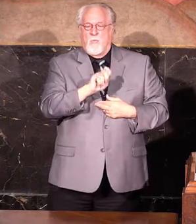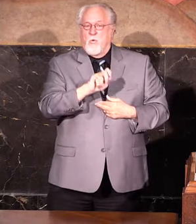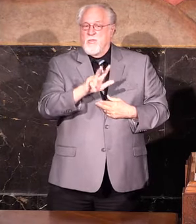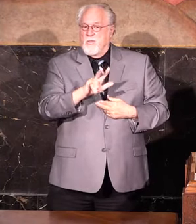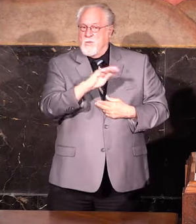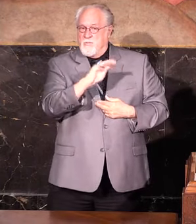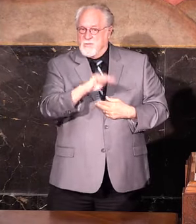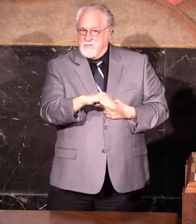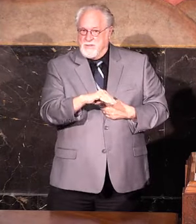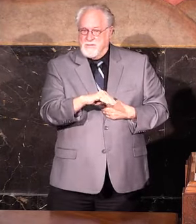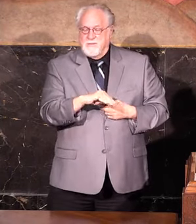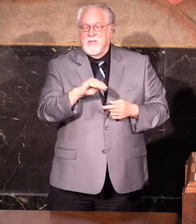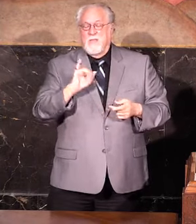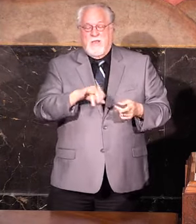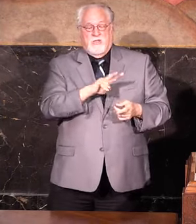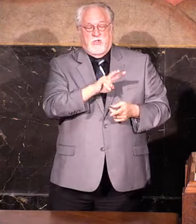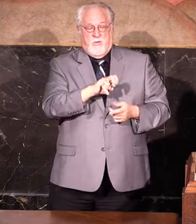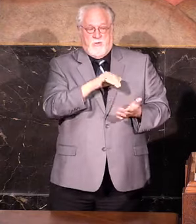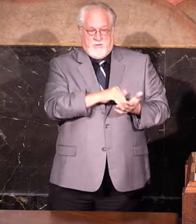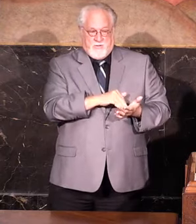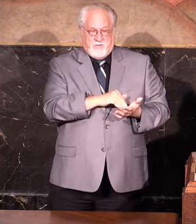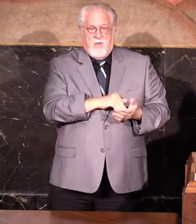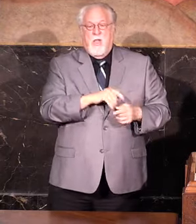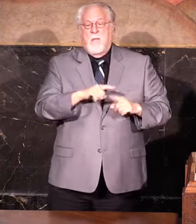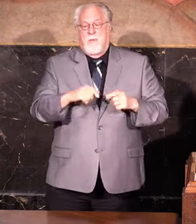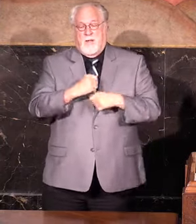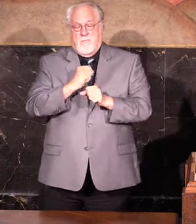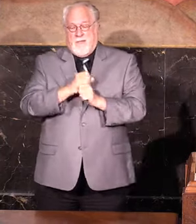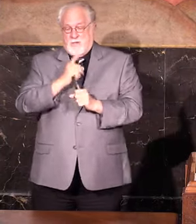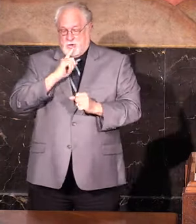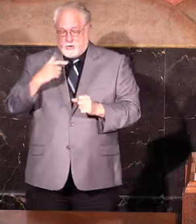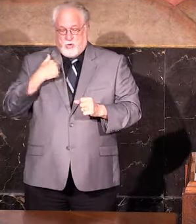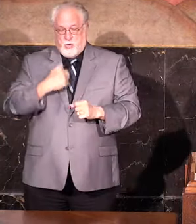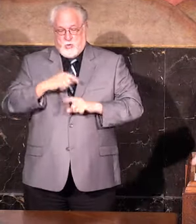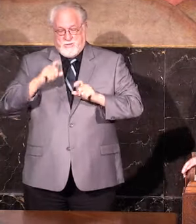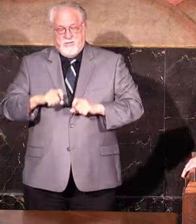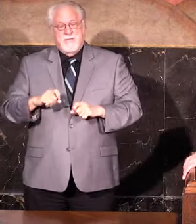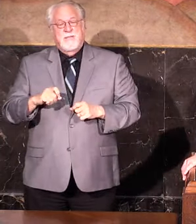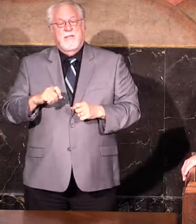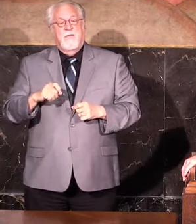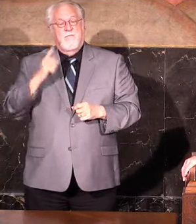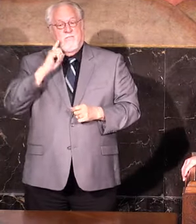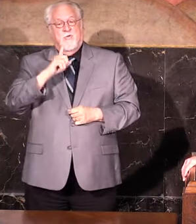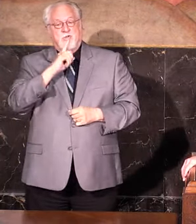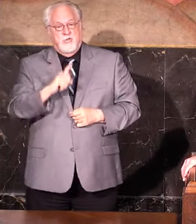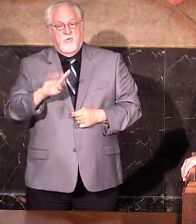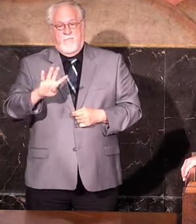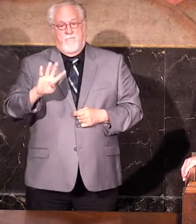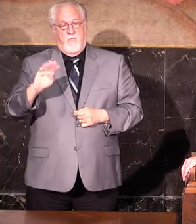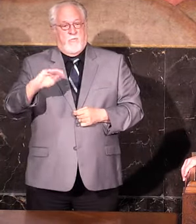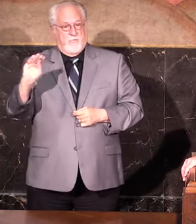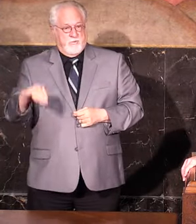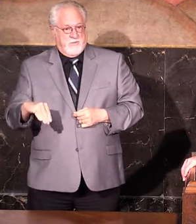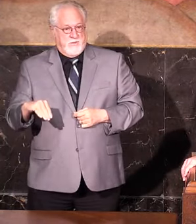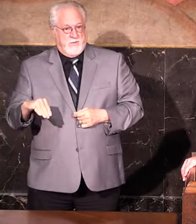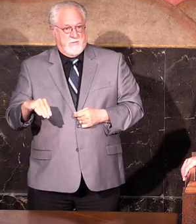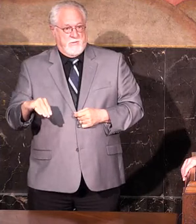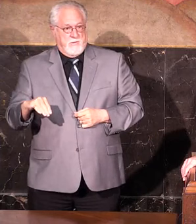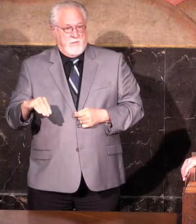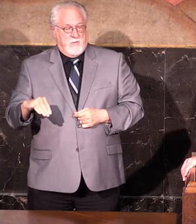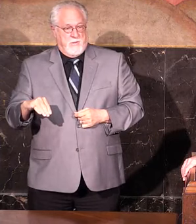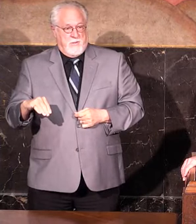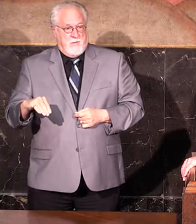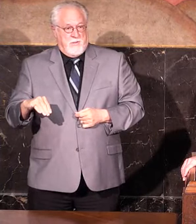4.3% is 200,000. But to make sure that we're testing at least 4%, and we